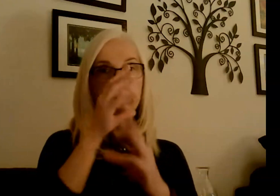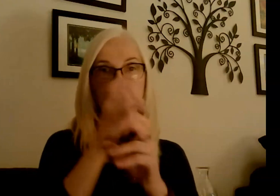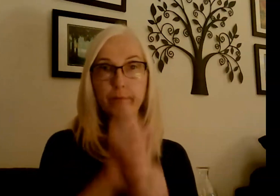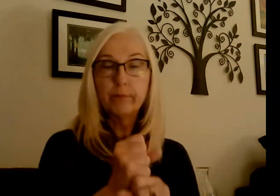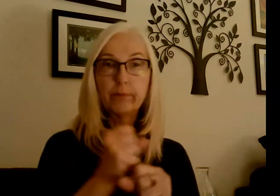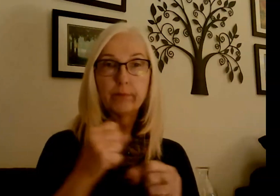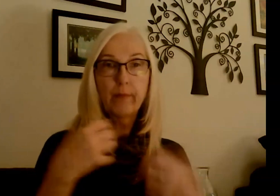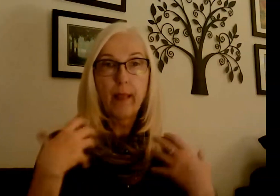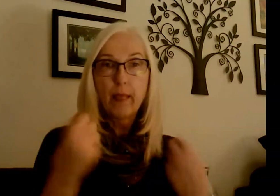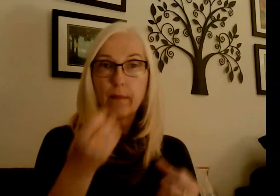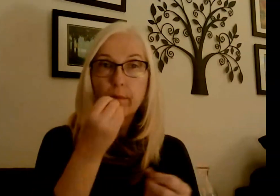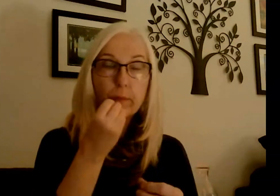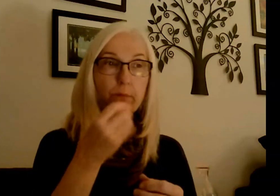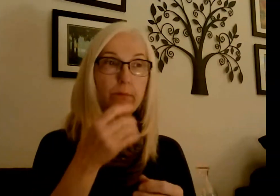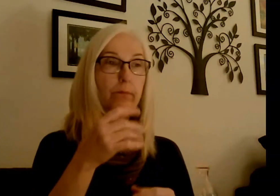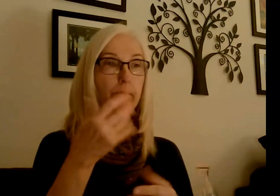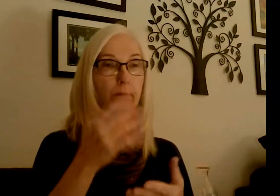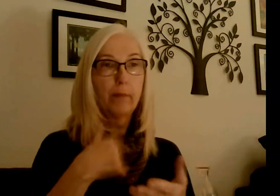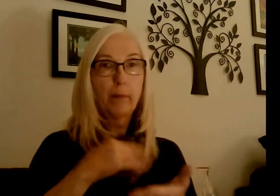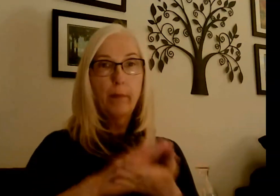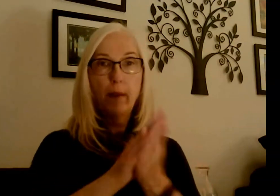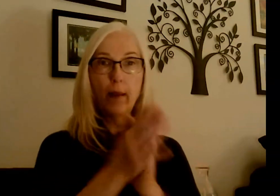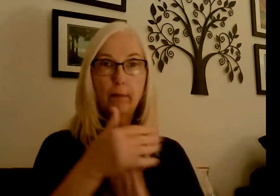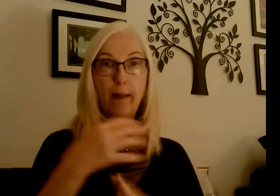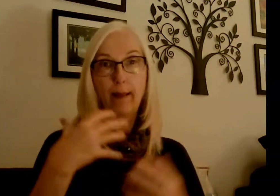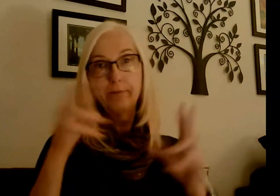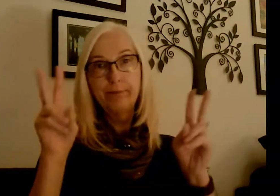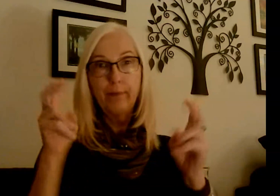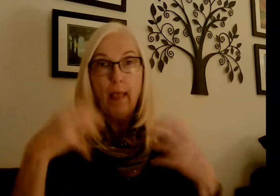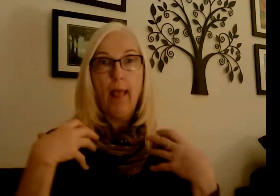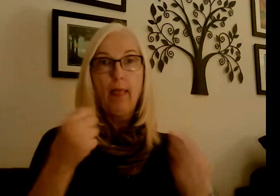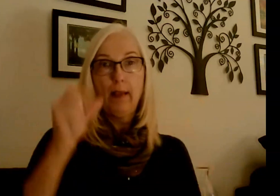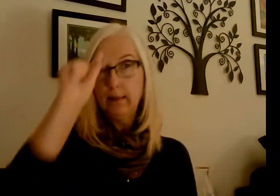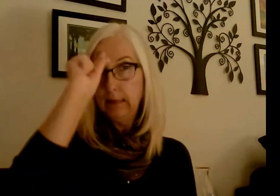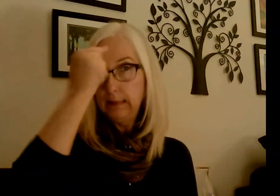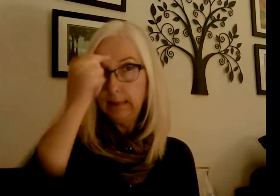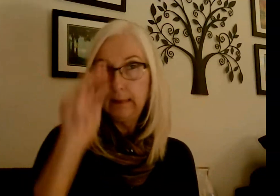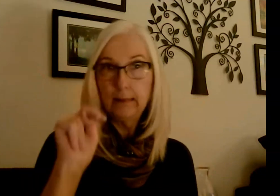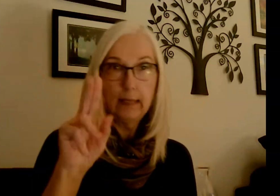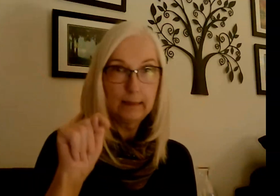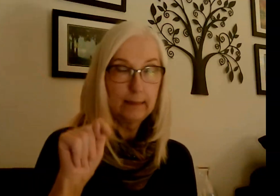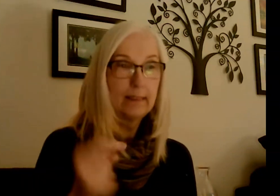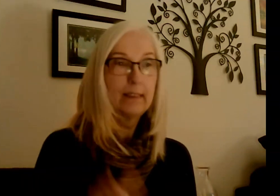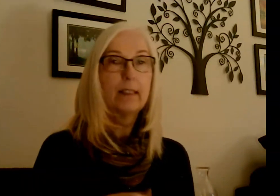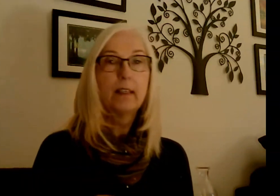1999. I was fascinated with eating healthy, and I was becoming a health nut at the